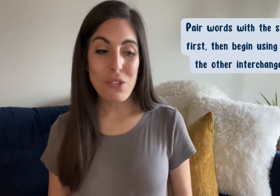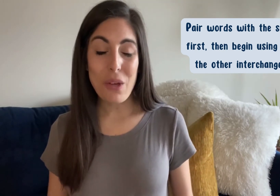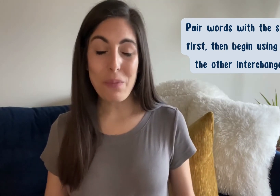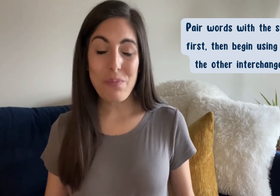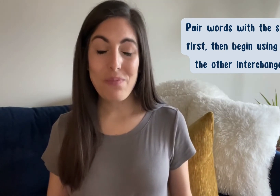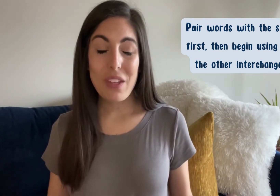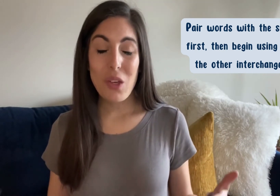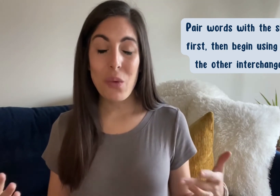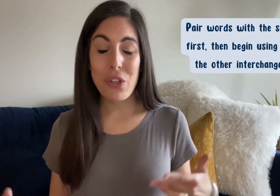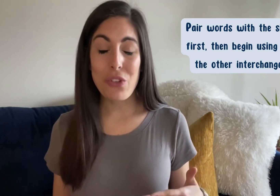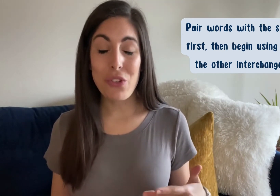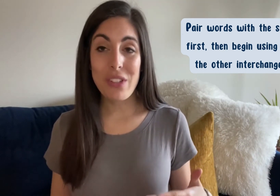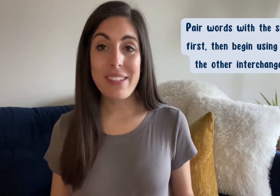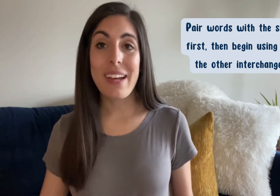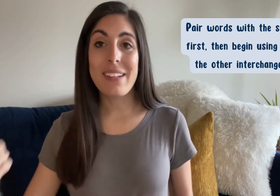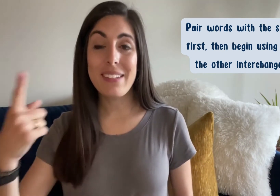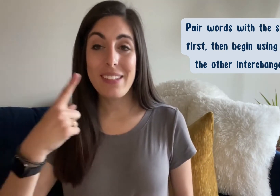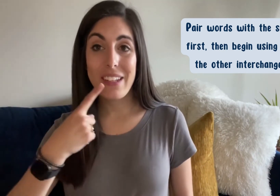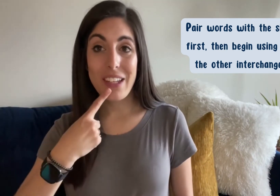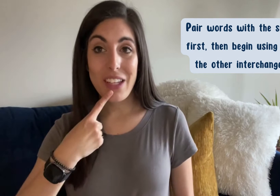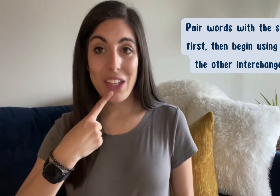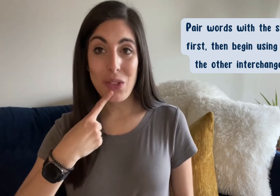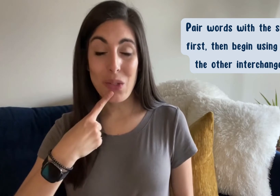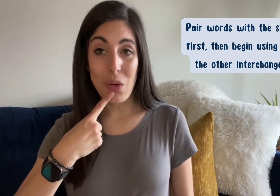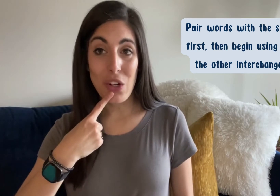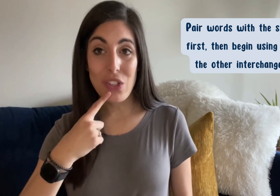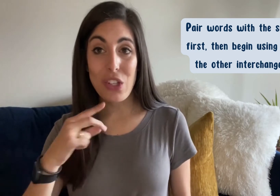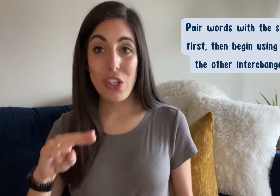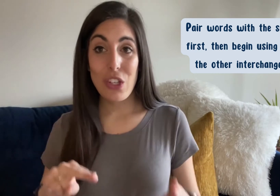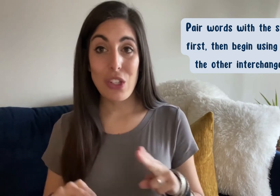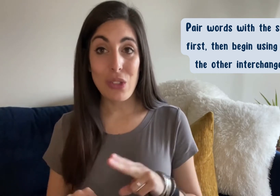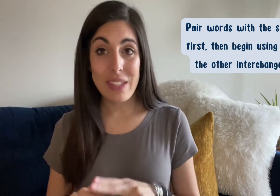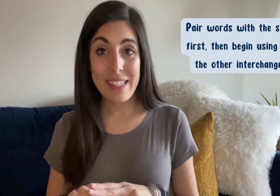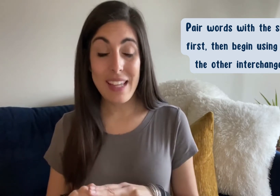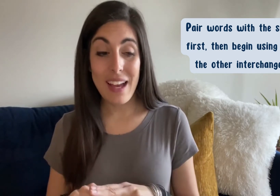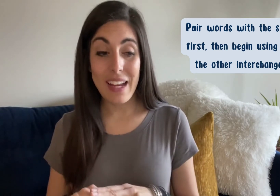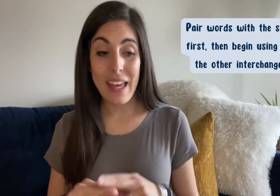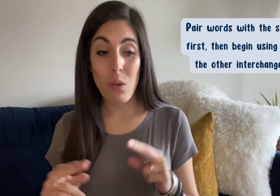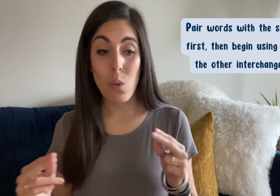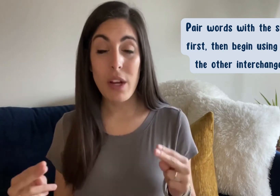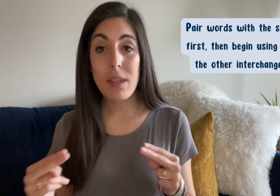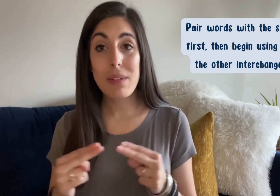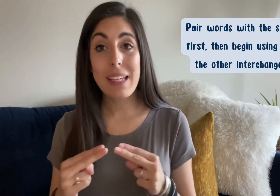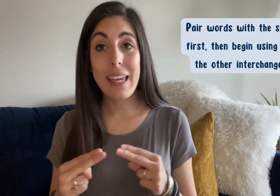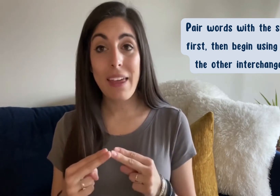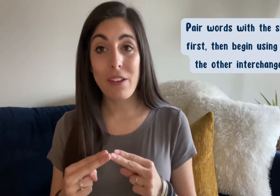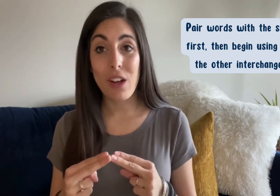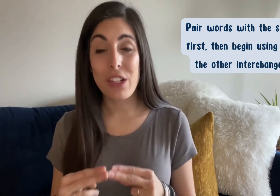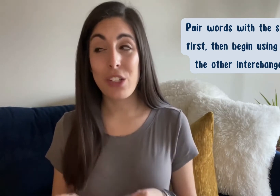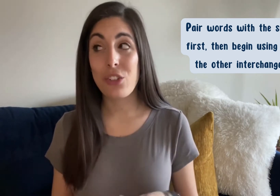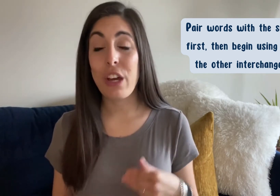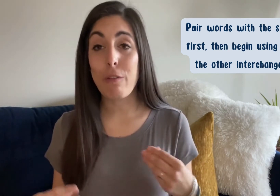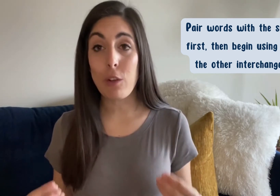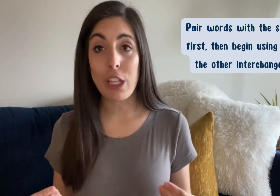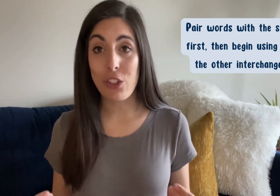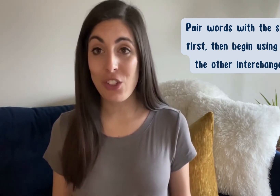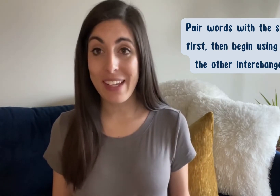So when you introduce the signs, use the words, use the sign, and work them together until your child fully